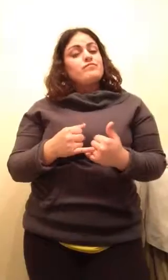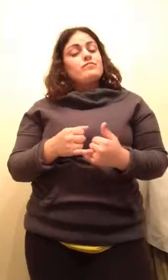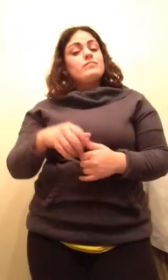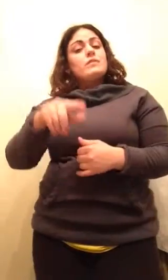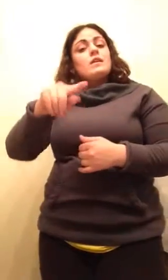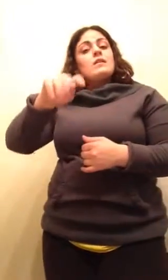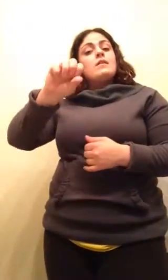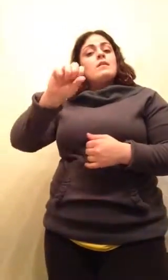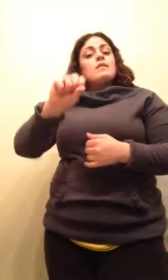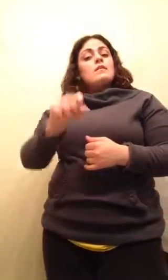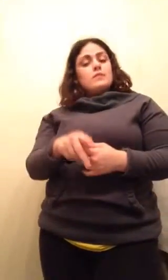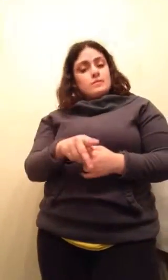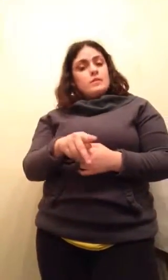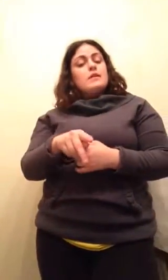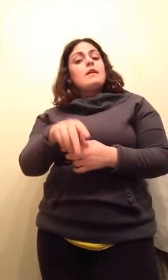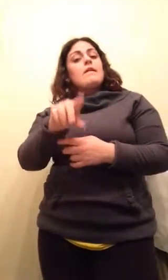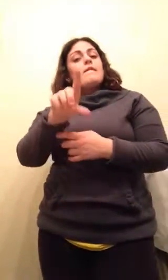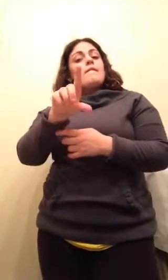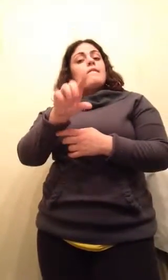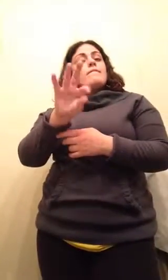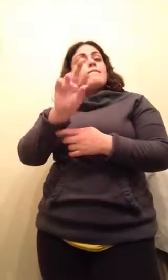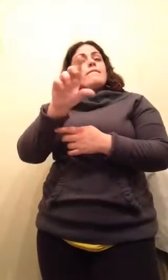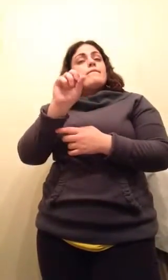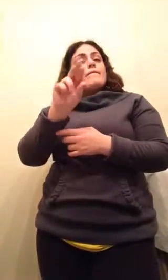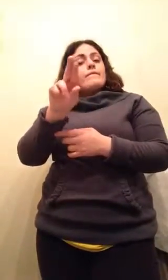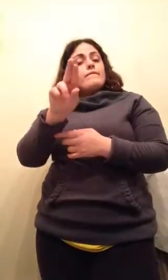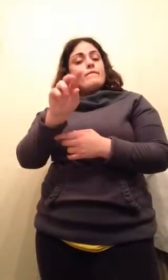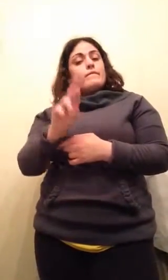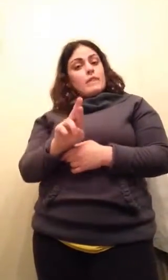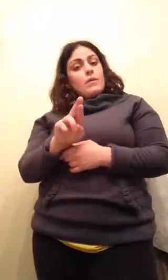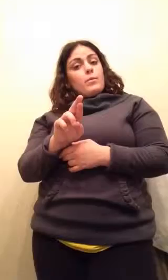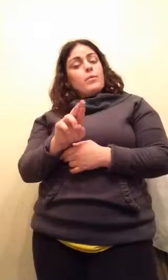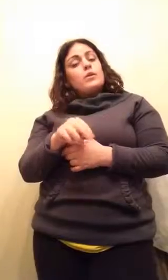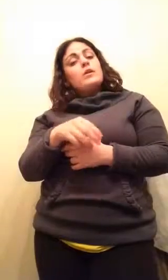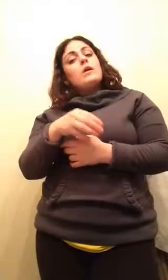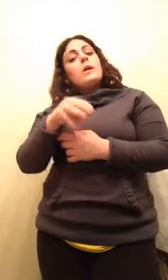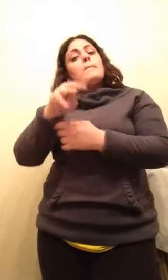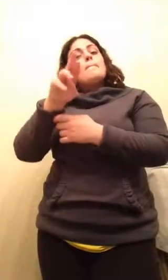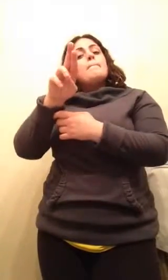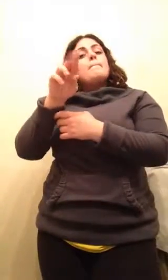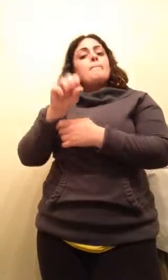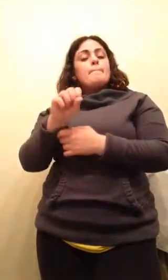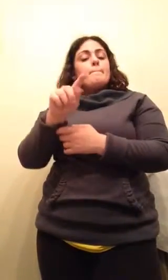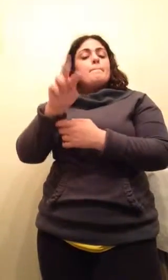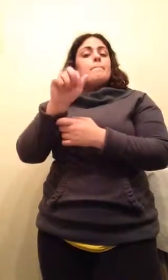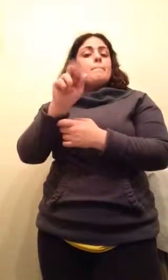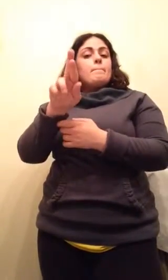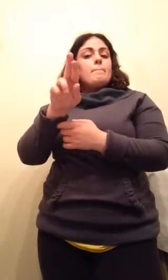of mustard. And then one of these little tubs of pre-done chicken stock, if you haven't got any of your own, of course, or a stock cube and a bit of water. This is